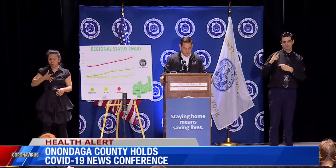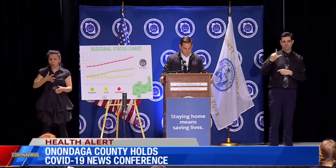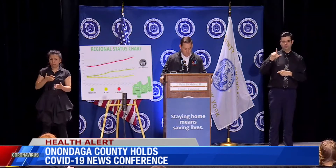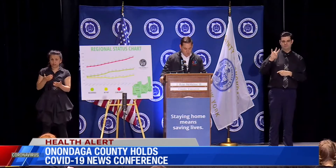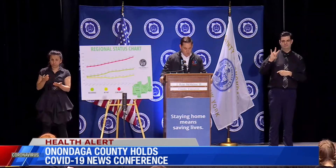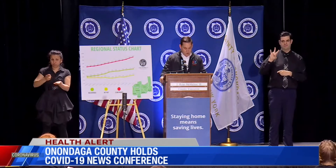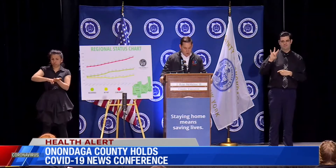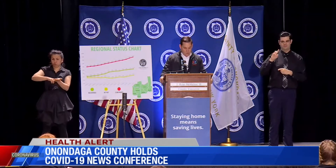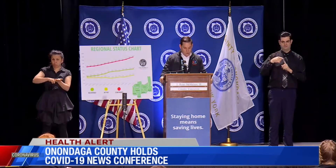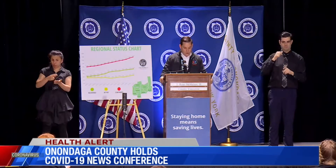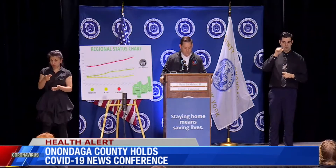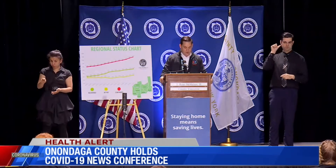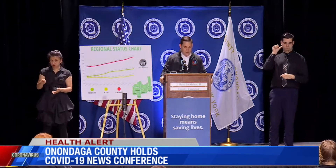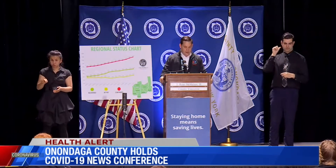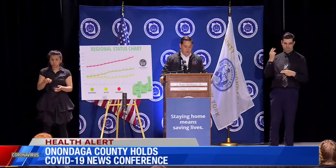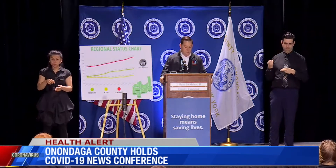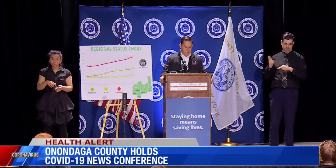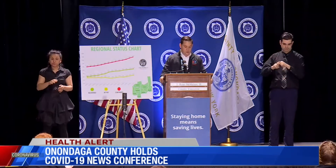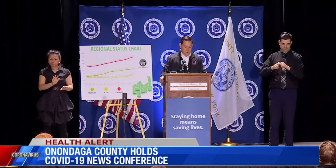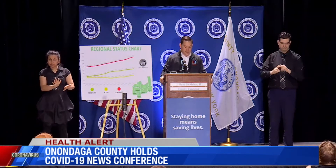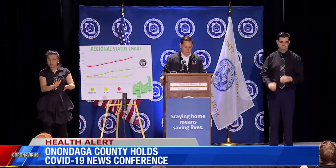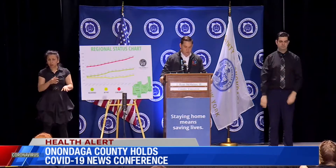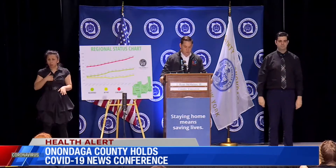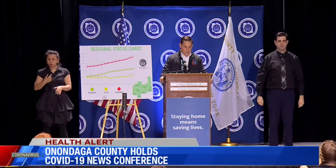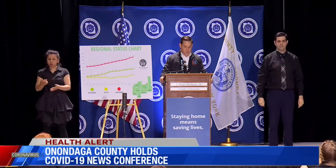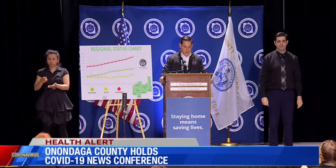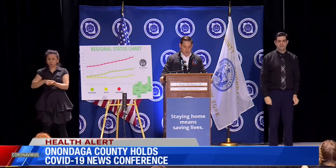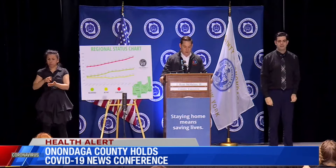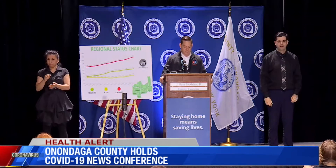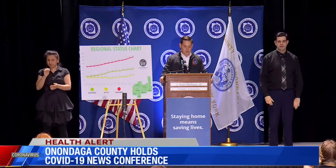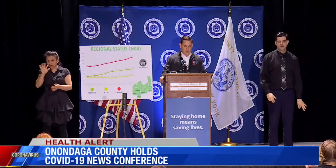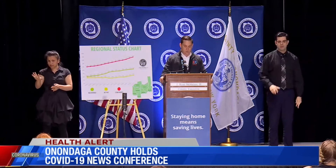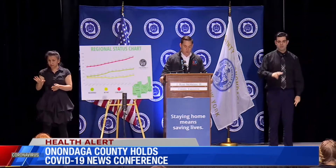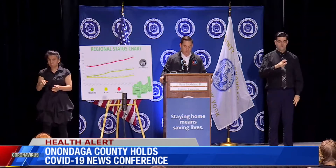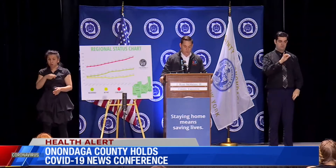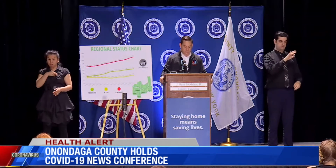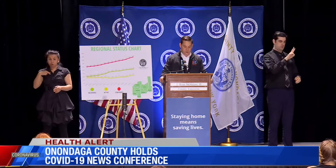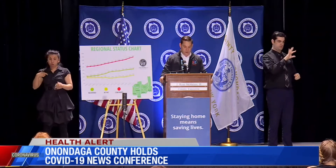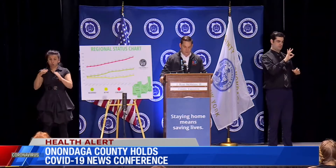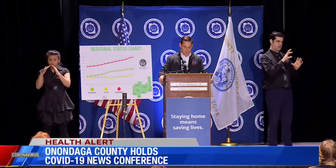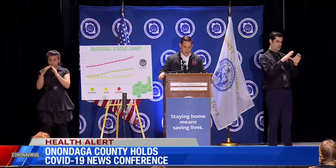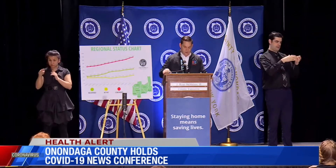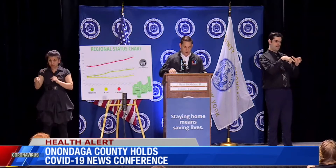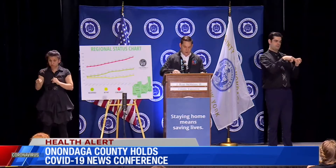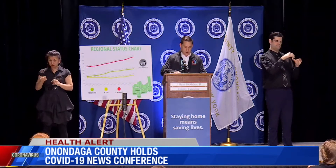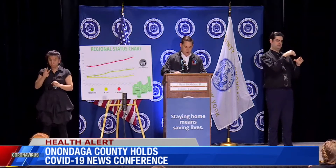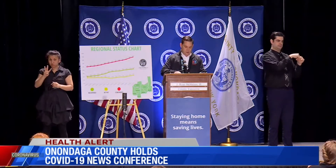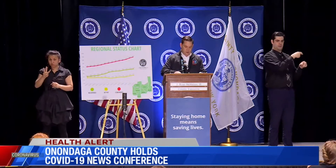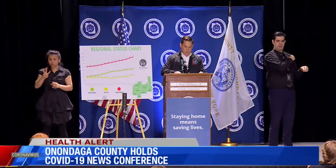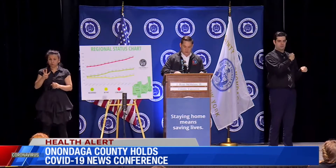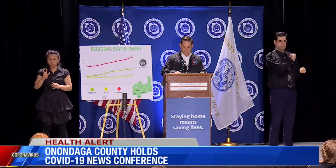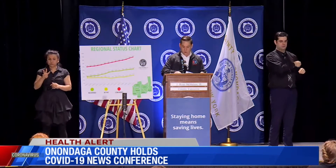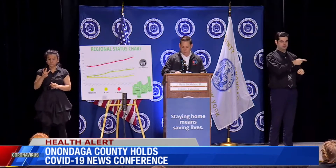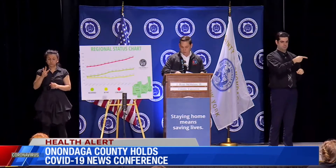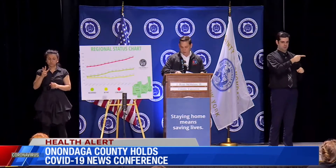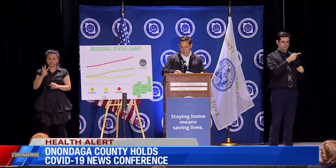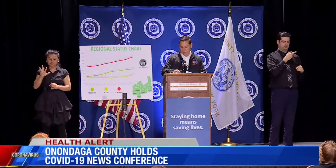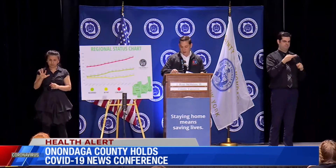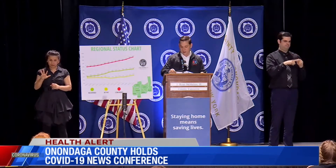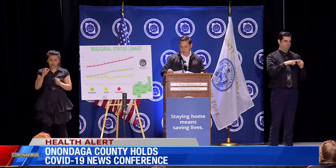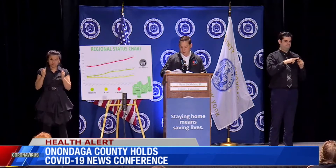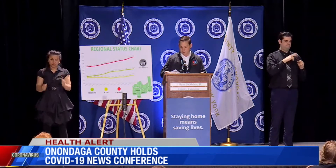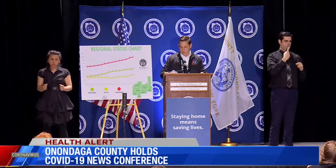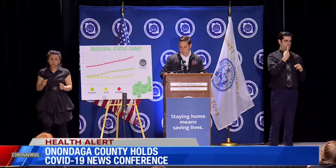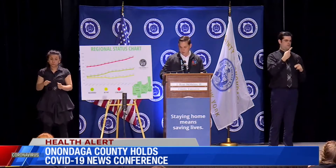minute. We have 39 individuals in the hospital. This is one more from yesterday. This represents 12%